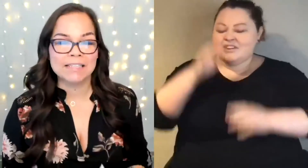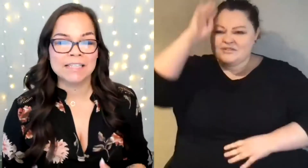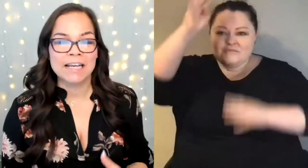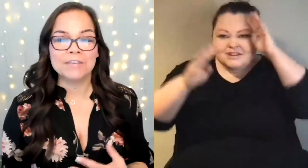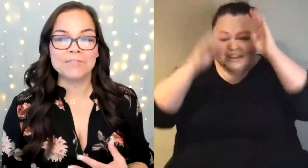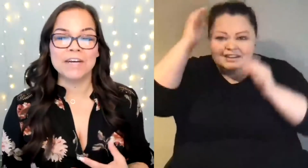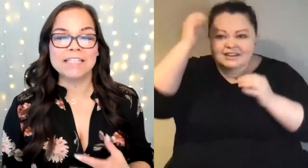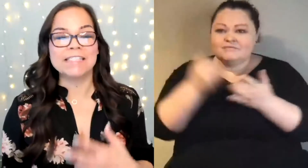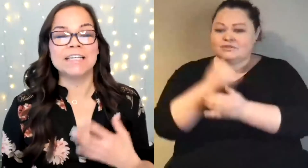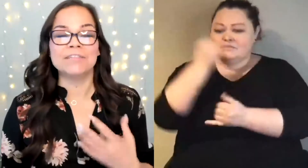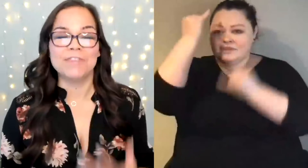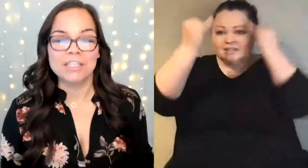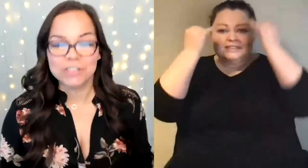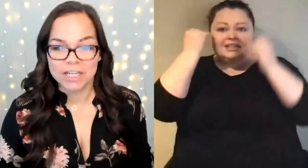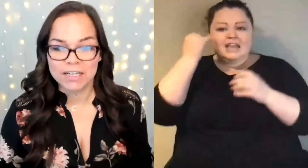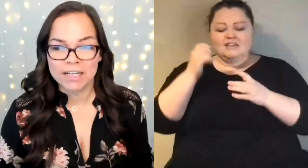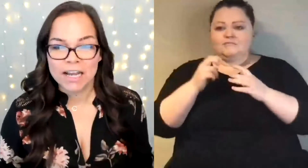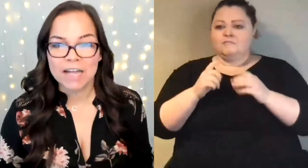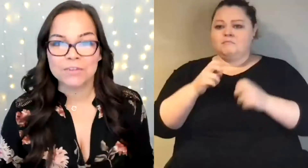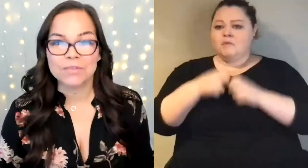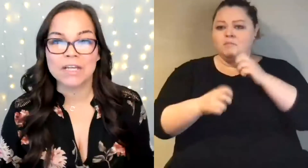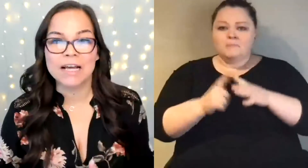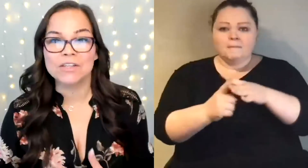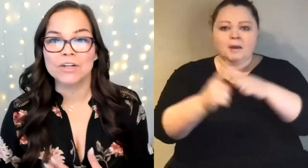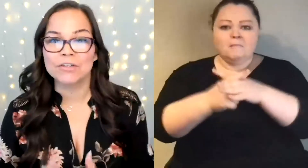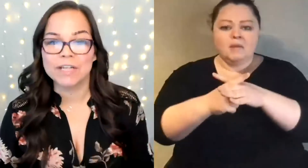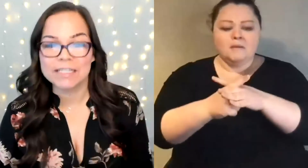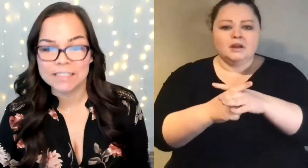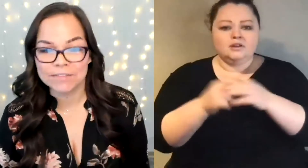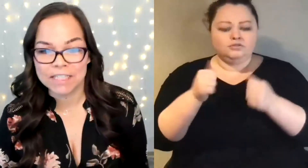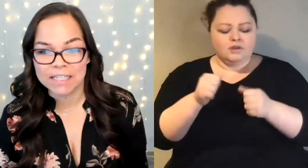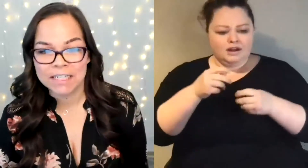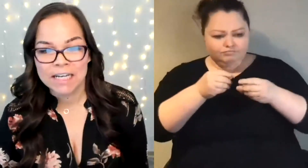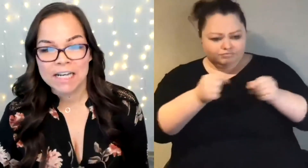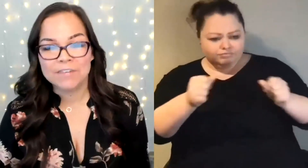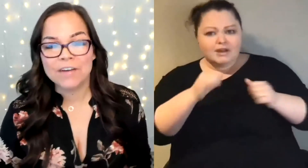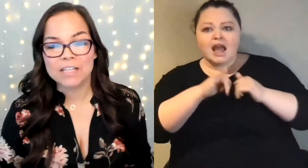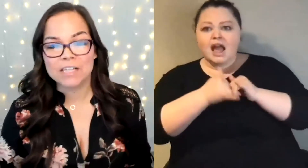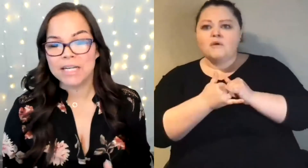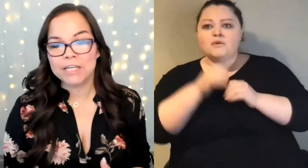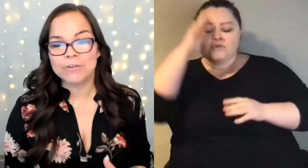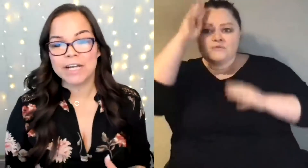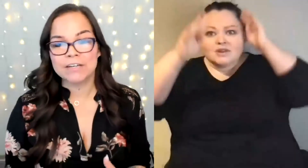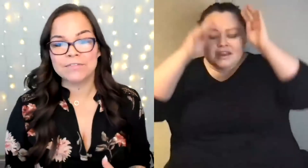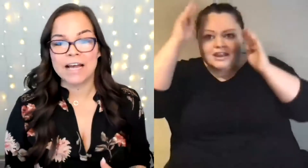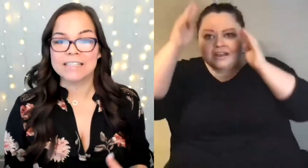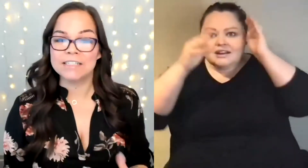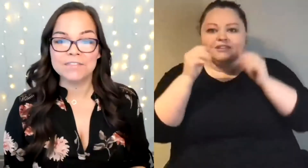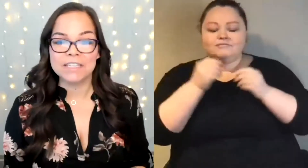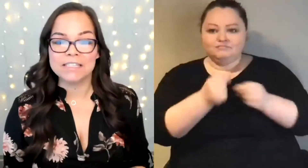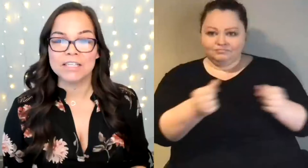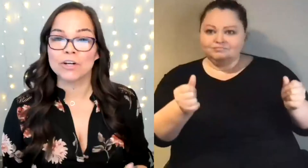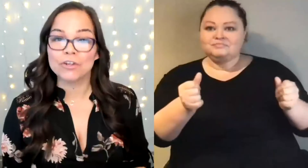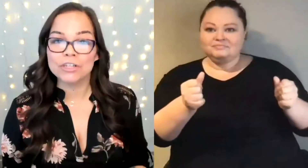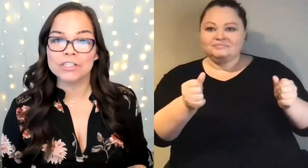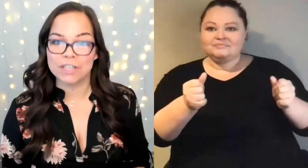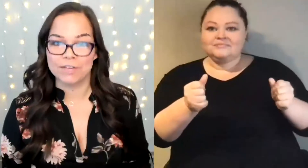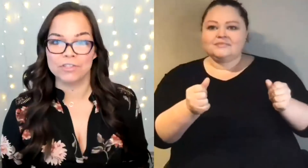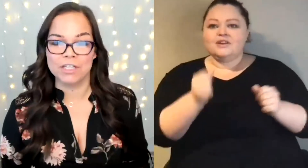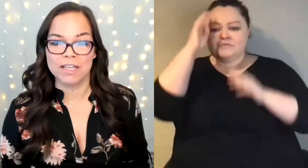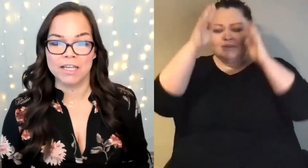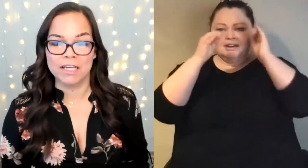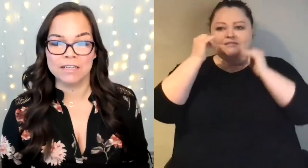problems that invites innovation, and it relies on creativity. In fact, many creative activities